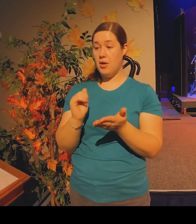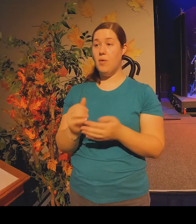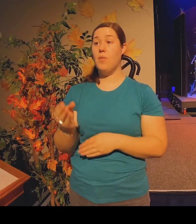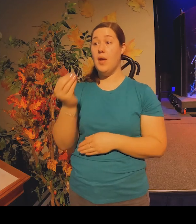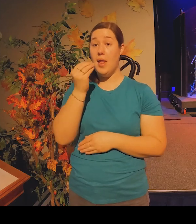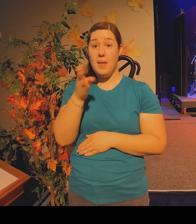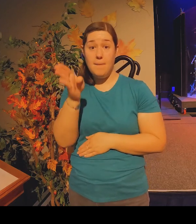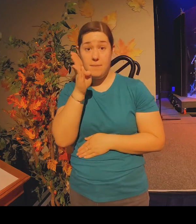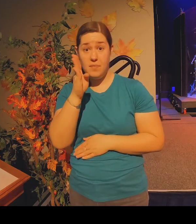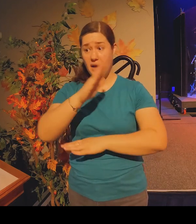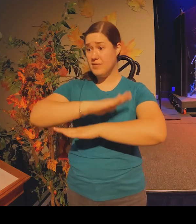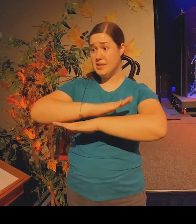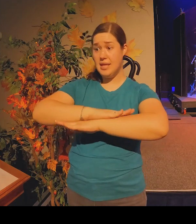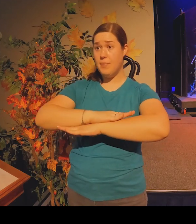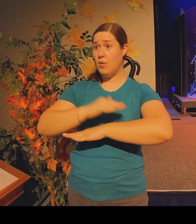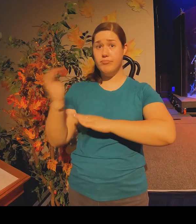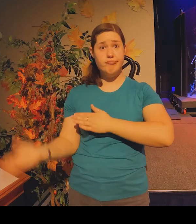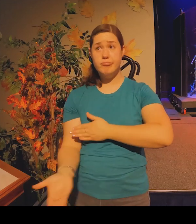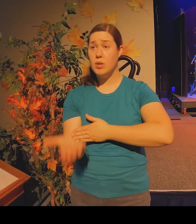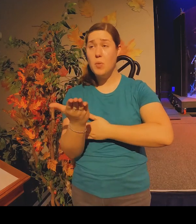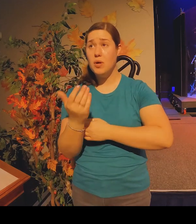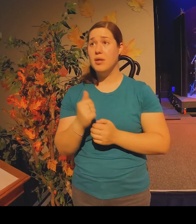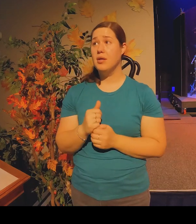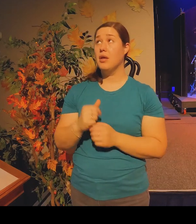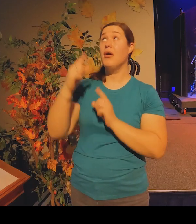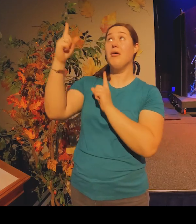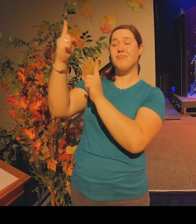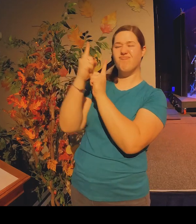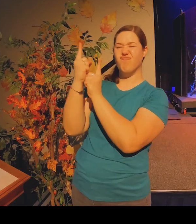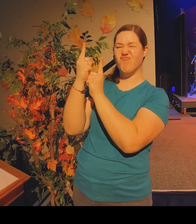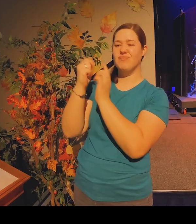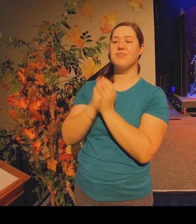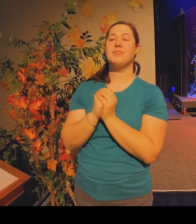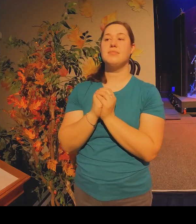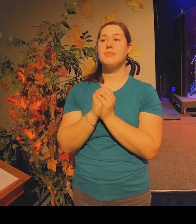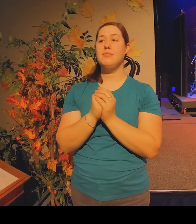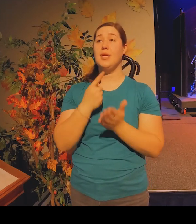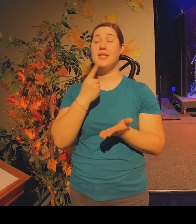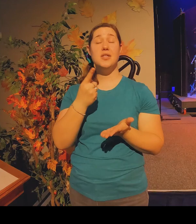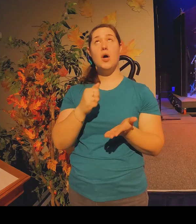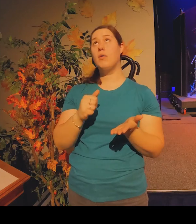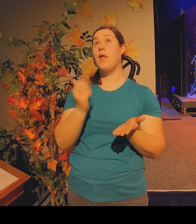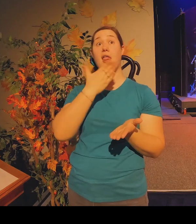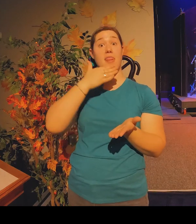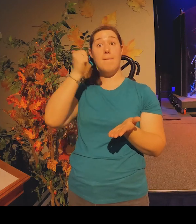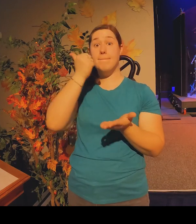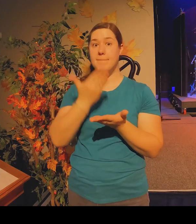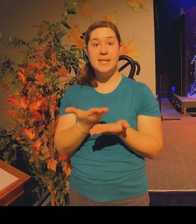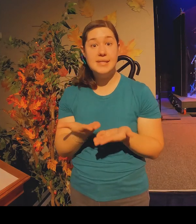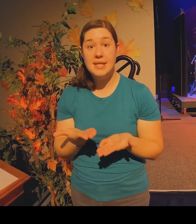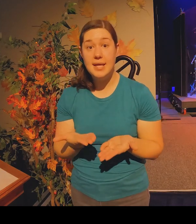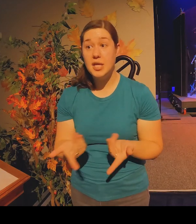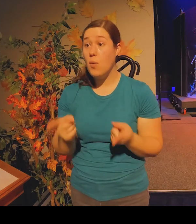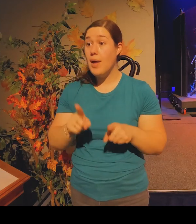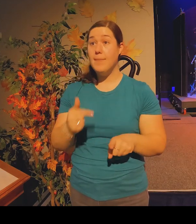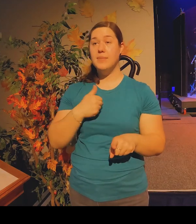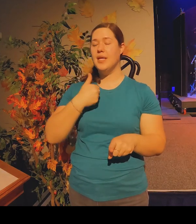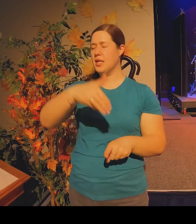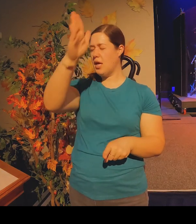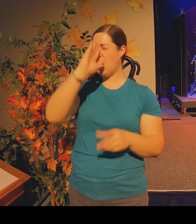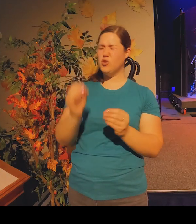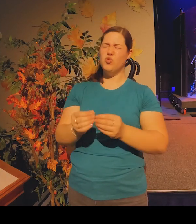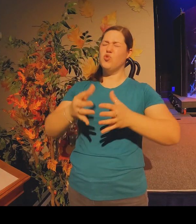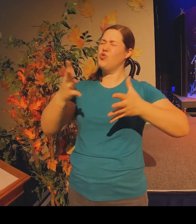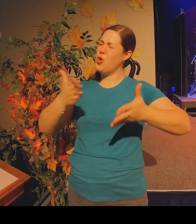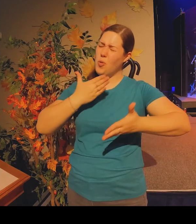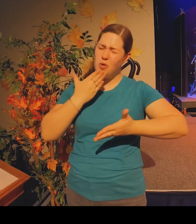you. And I don't know if you've ever experienced this. And they say, oh, the best thing happened to me. God is so good. I went to Publix and I prayed for a parking space and